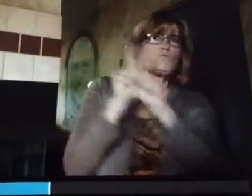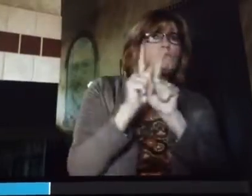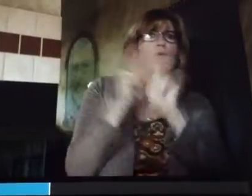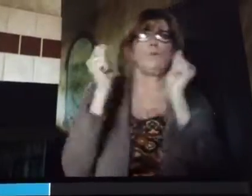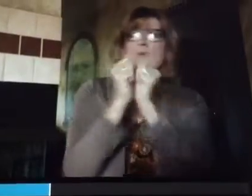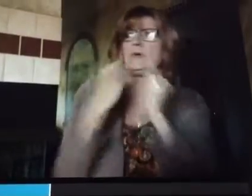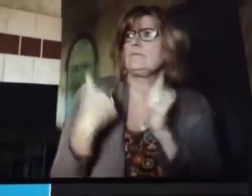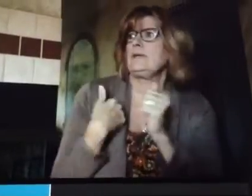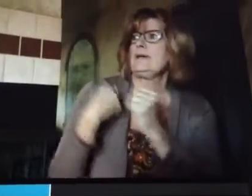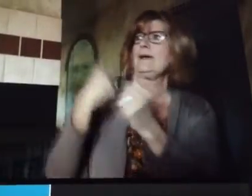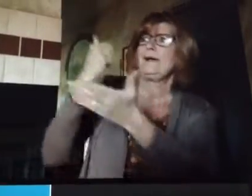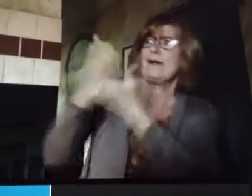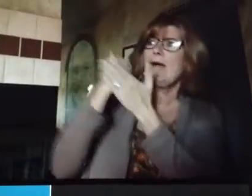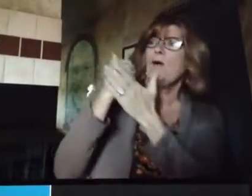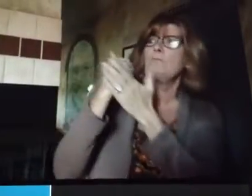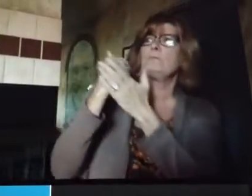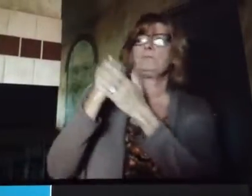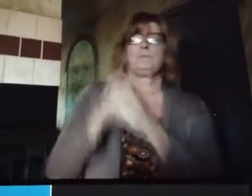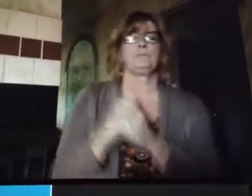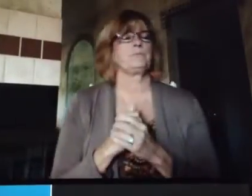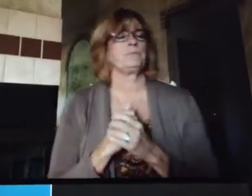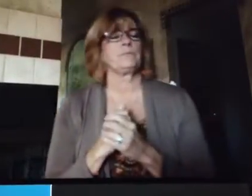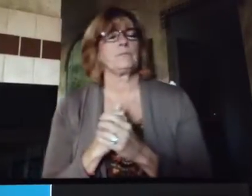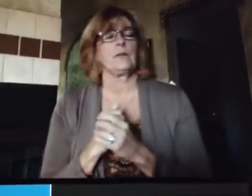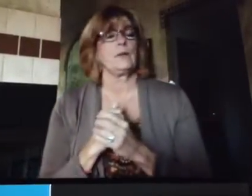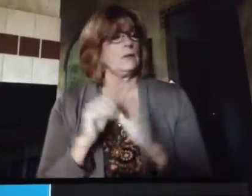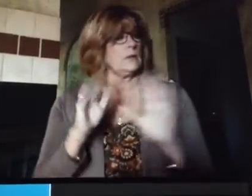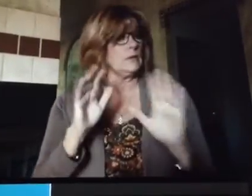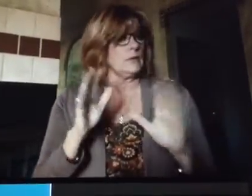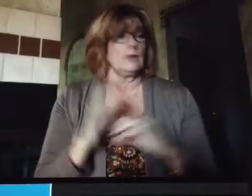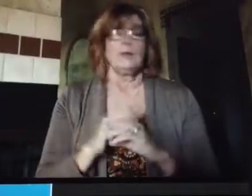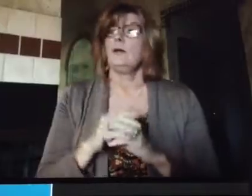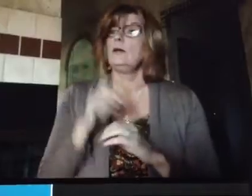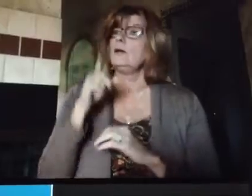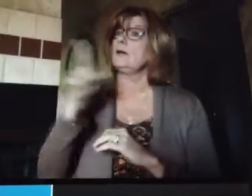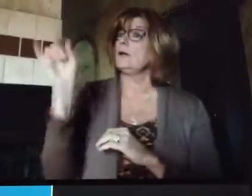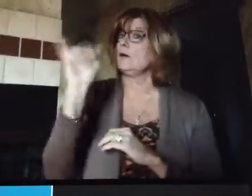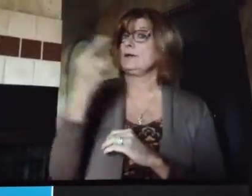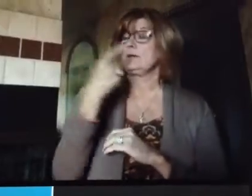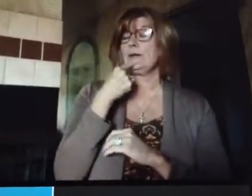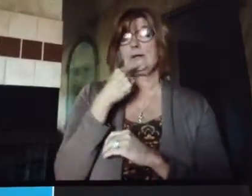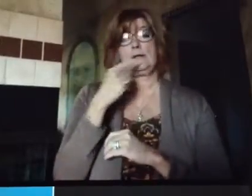someone that they called on to help them and work with them side by side.